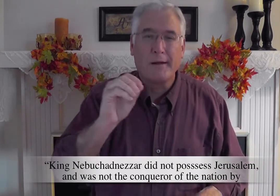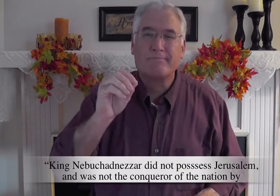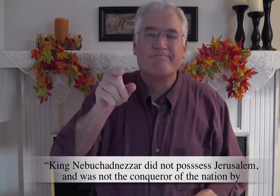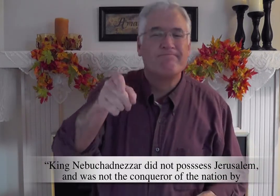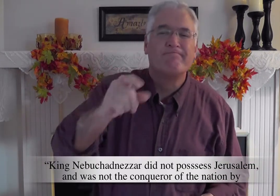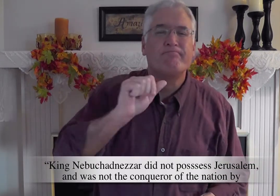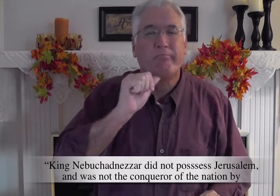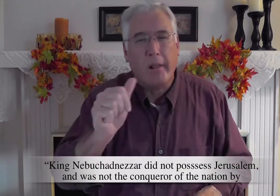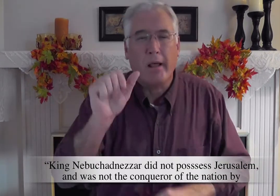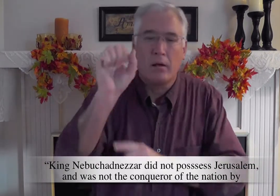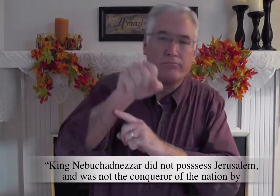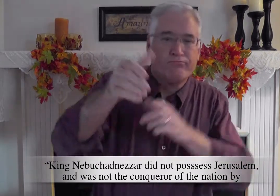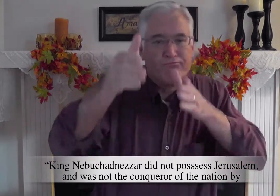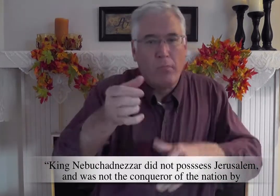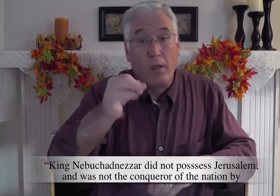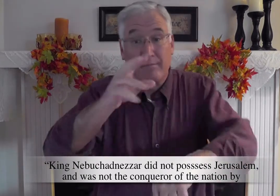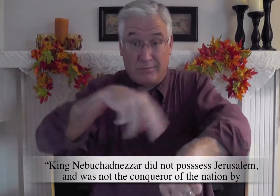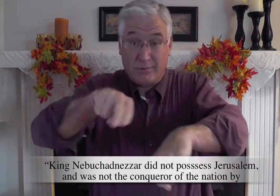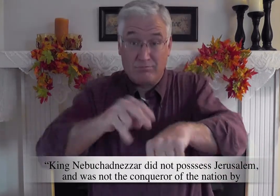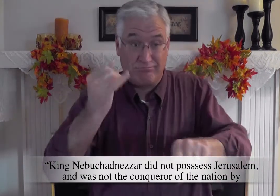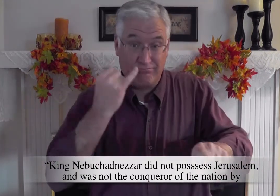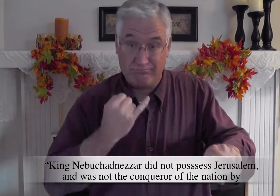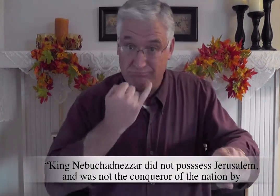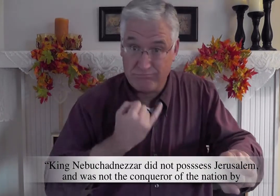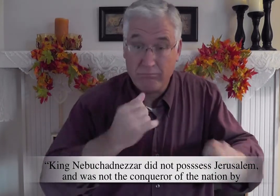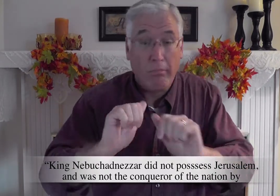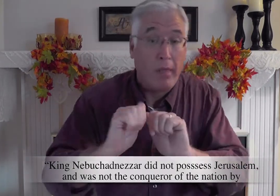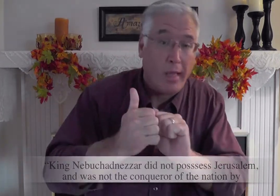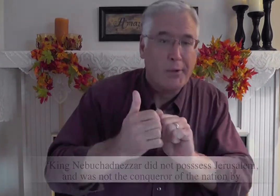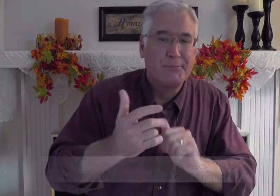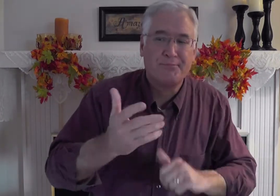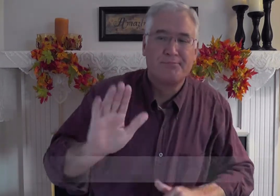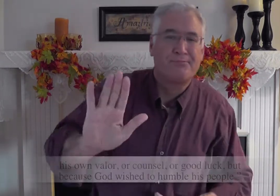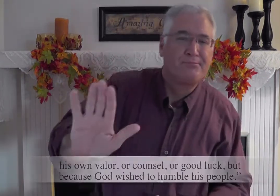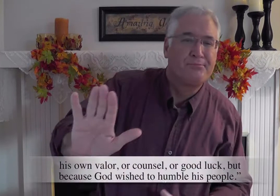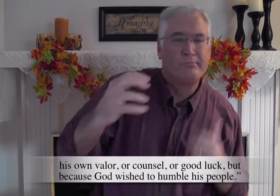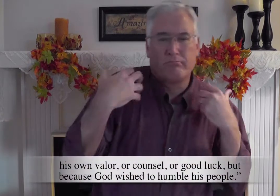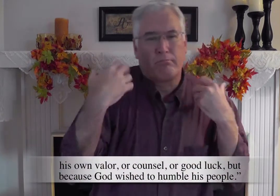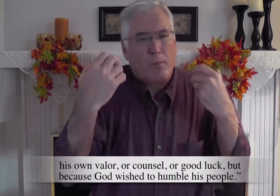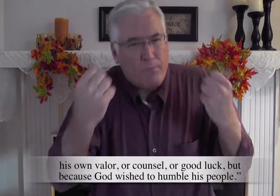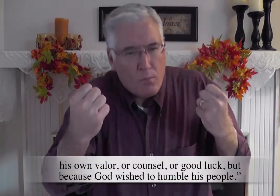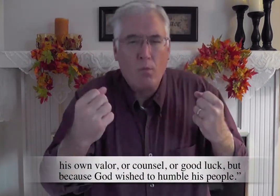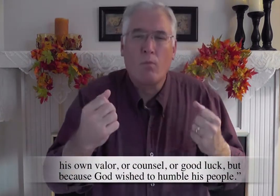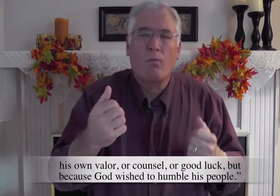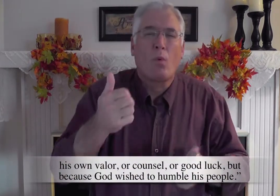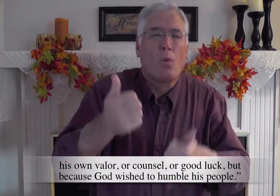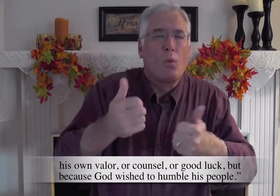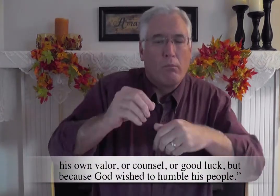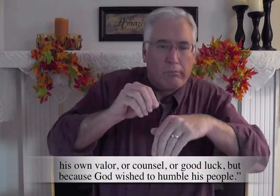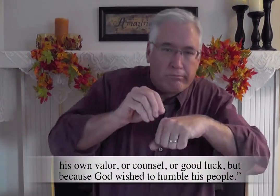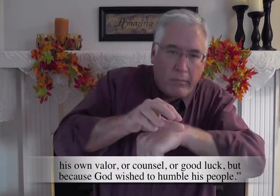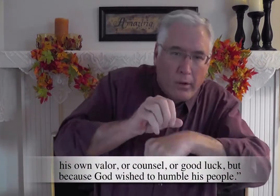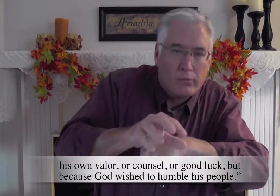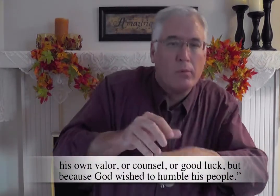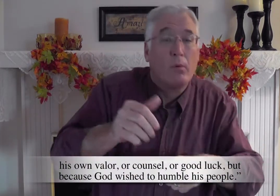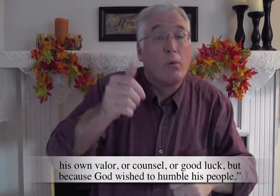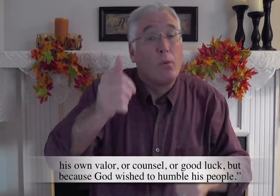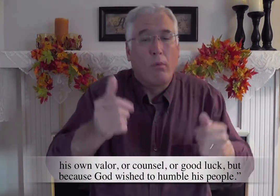possess Jerusalem and was not the conqueror of the nation by his own valor or